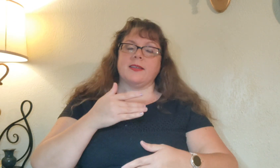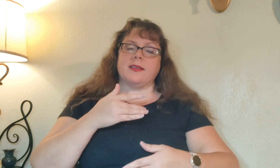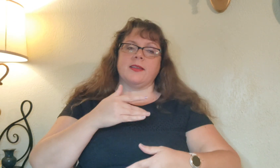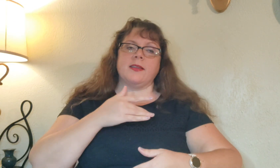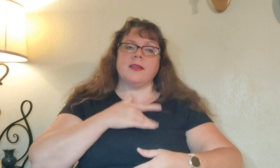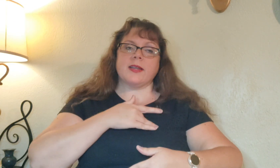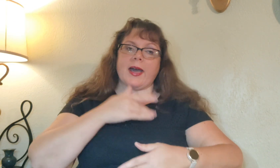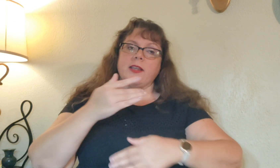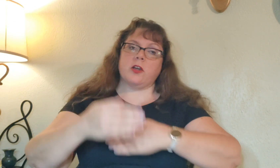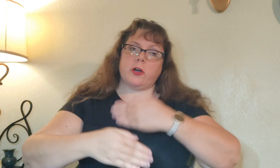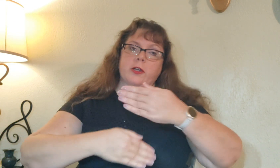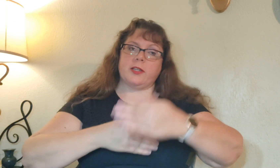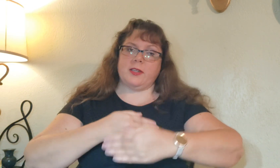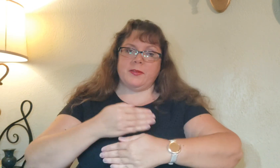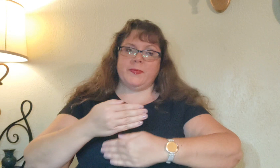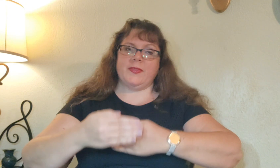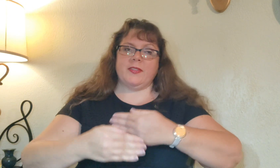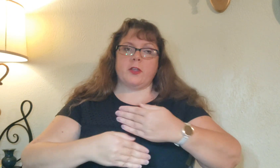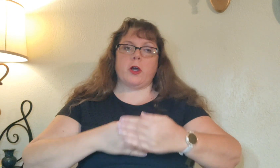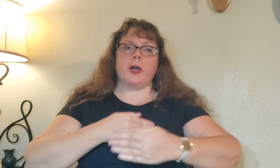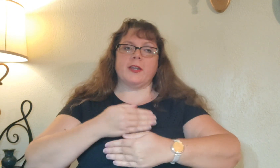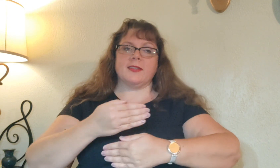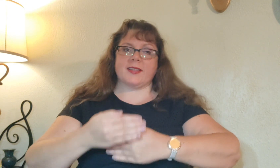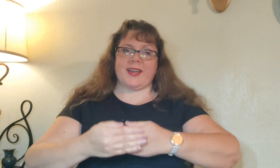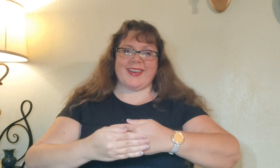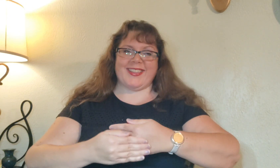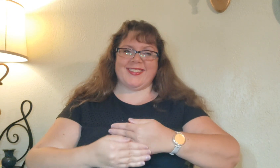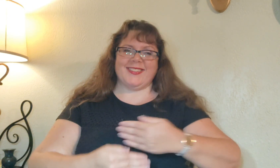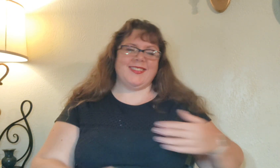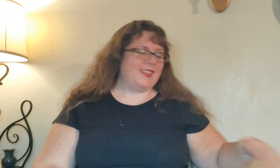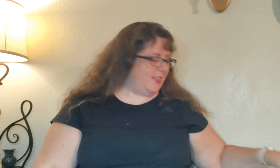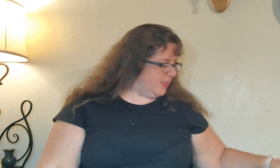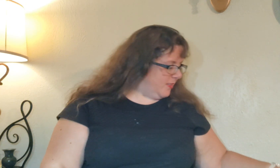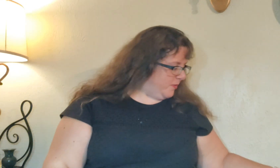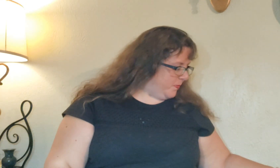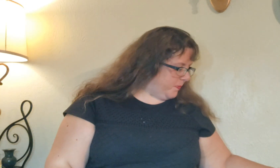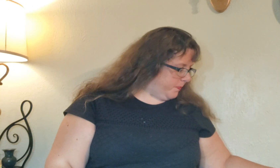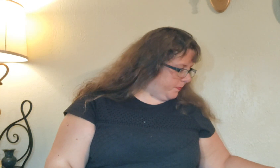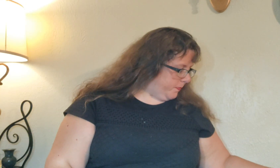saying kind-hearted. Their heart is kind.